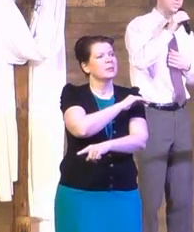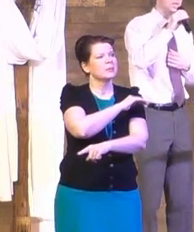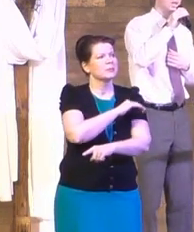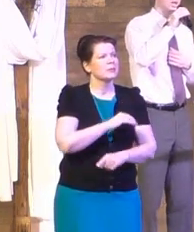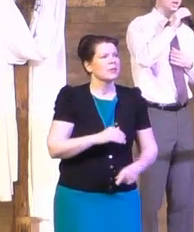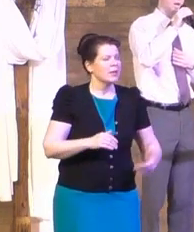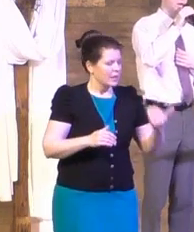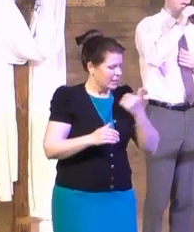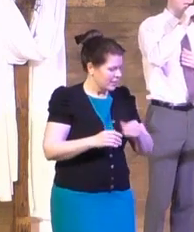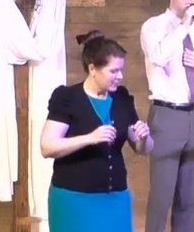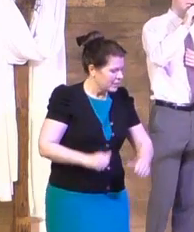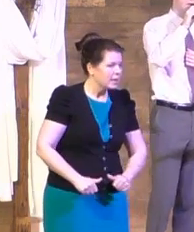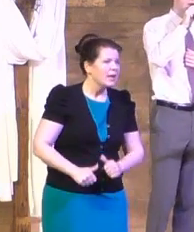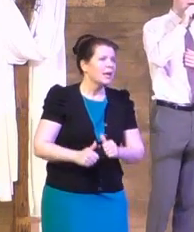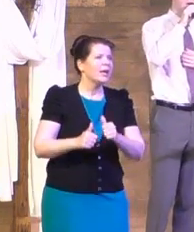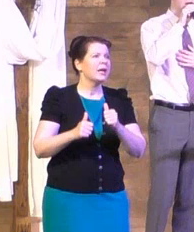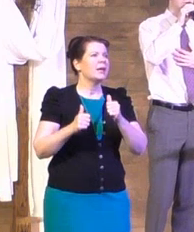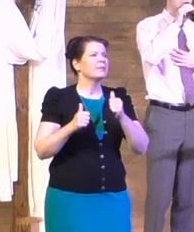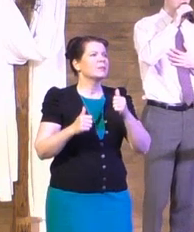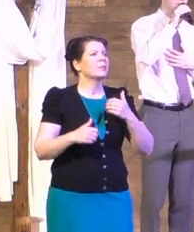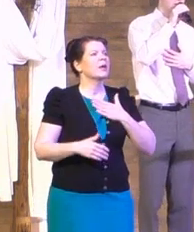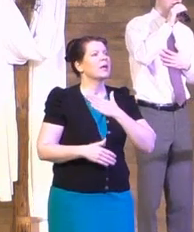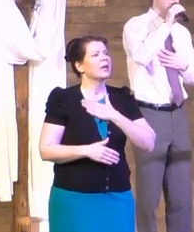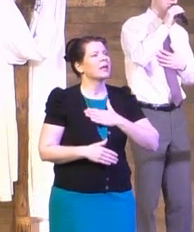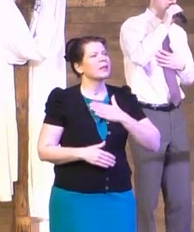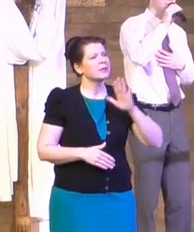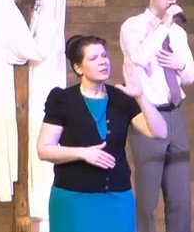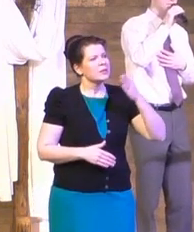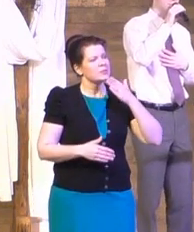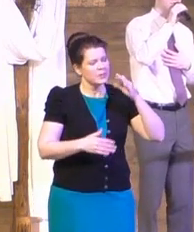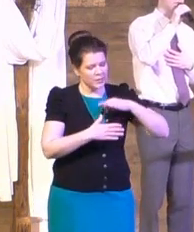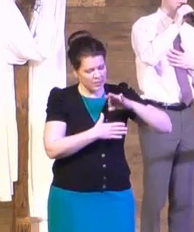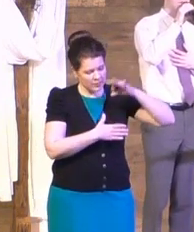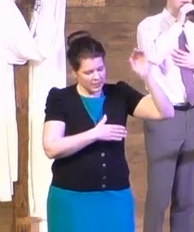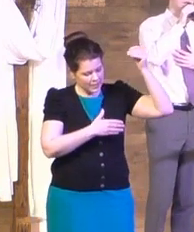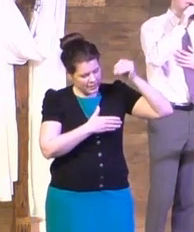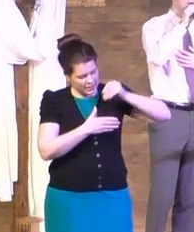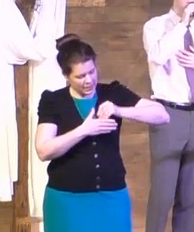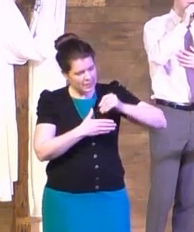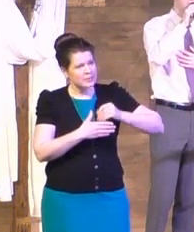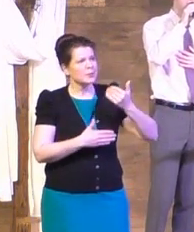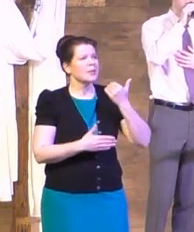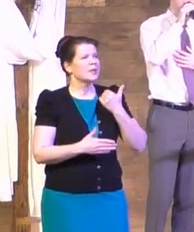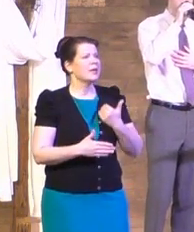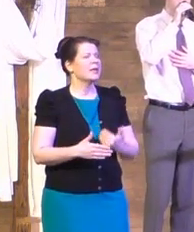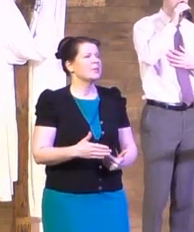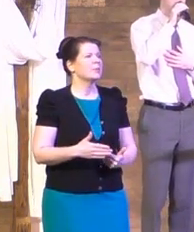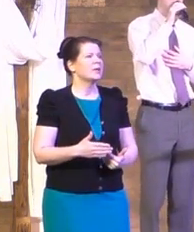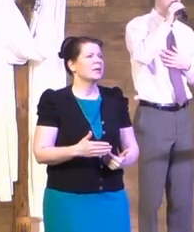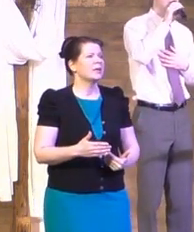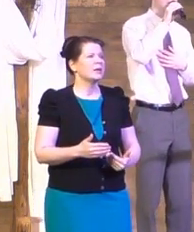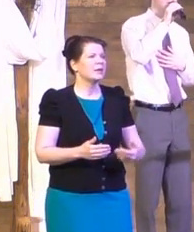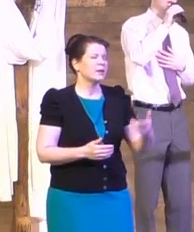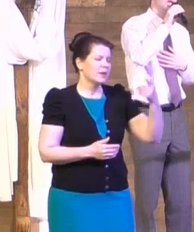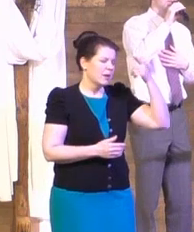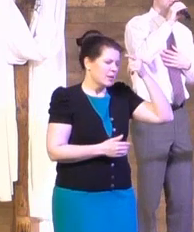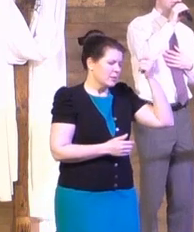condemned. I'm alive and well. Your spirit is within me